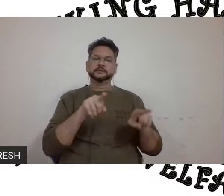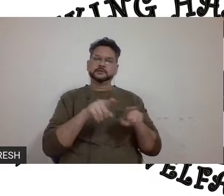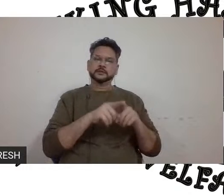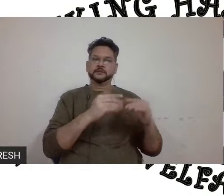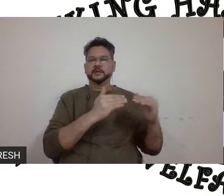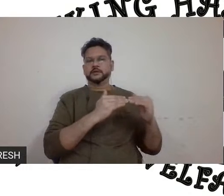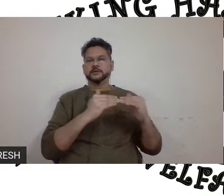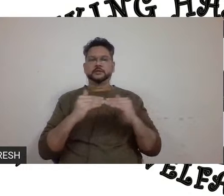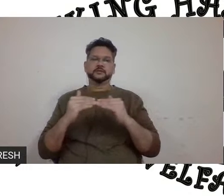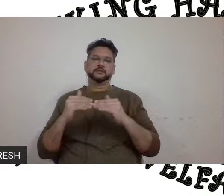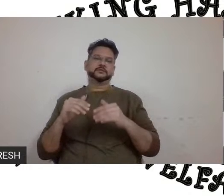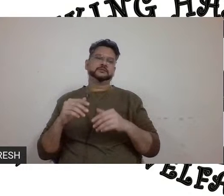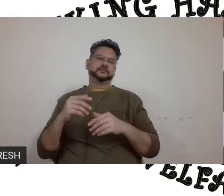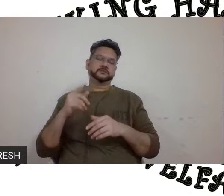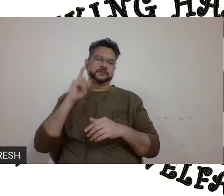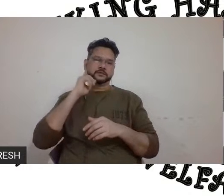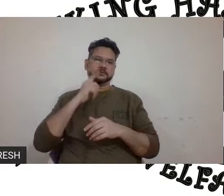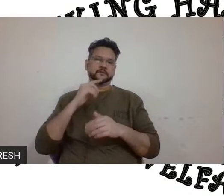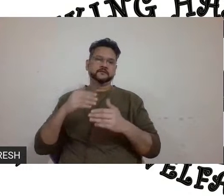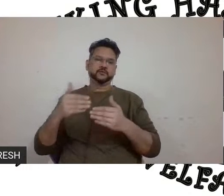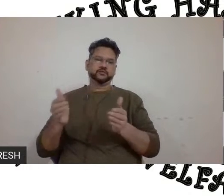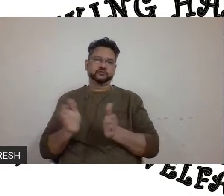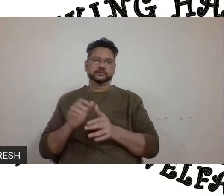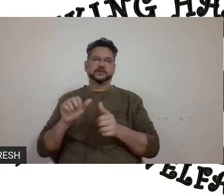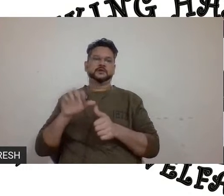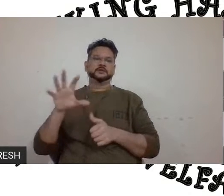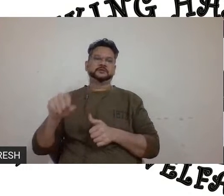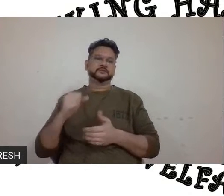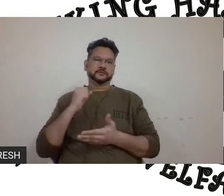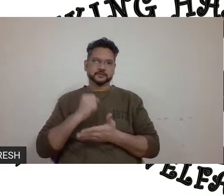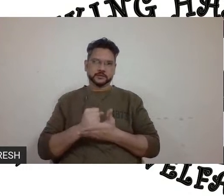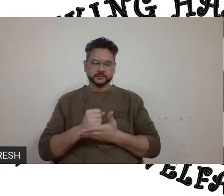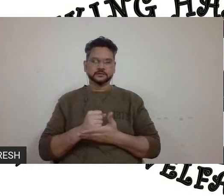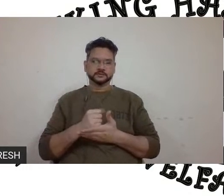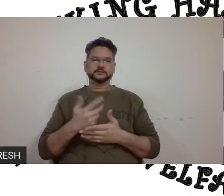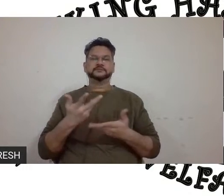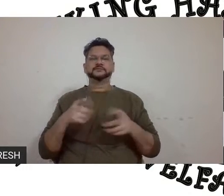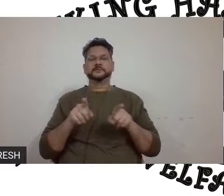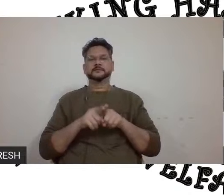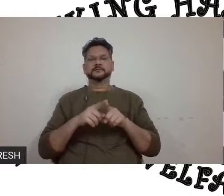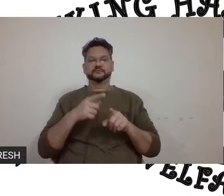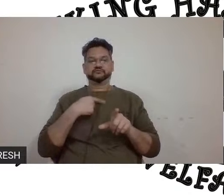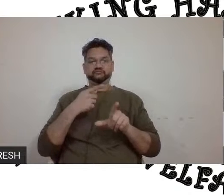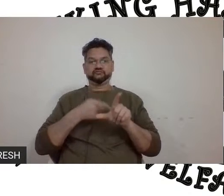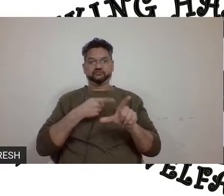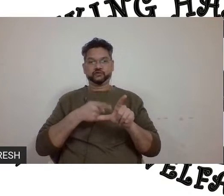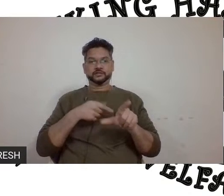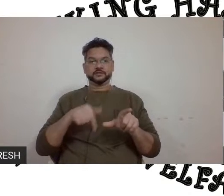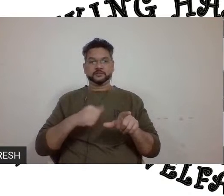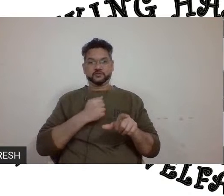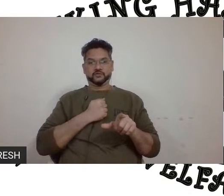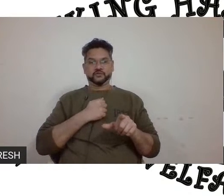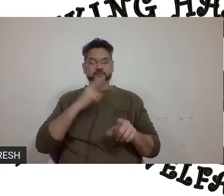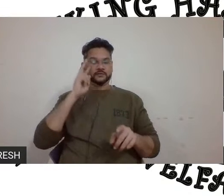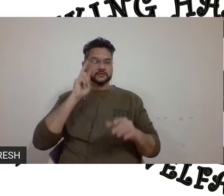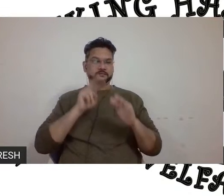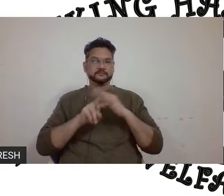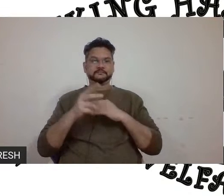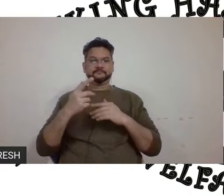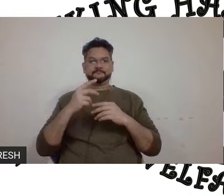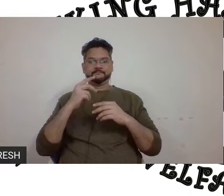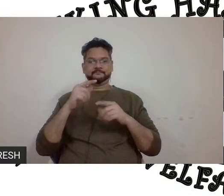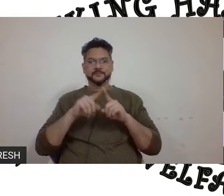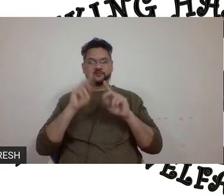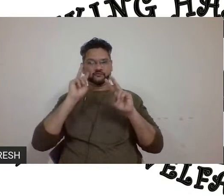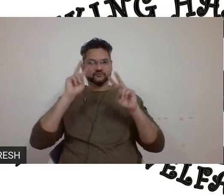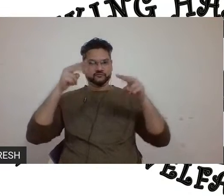for the deaf community as well. So we would like to think of ourselves as, you know, a bunch